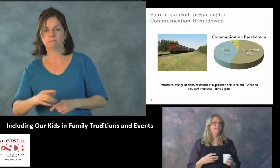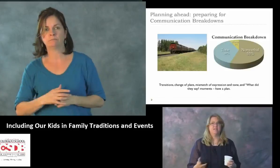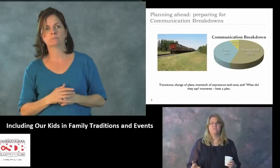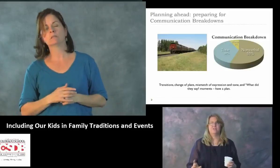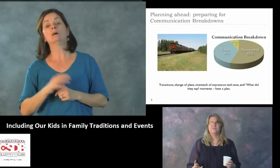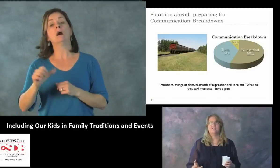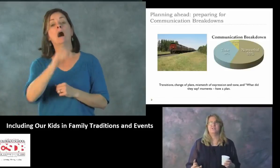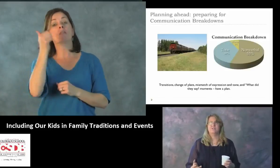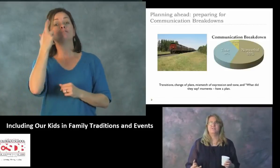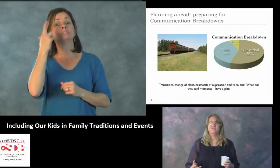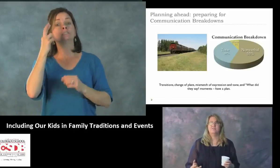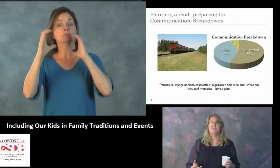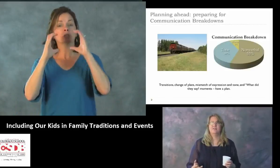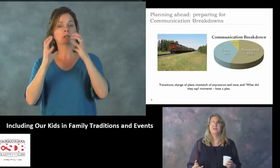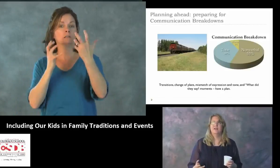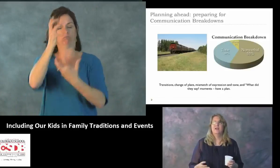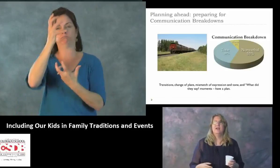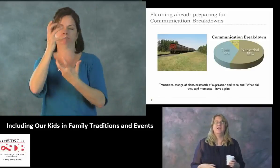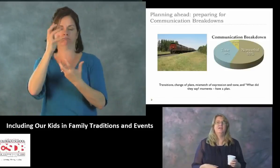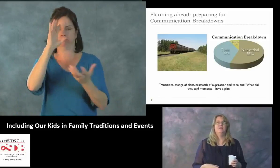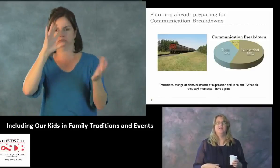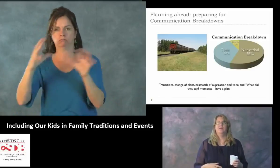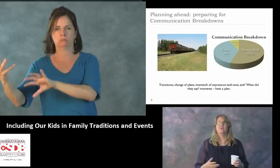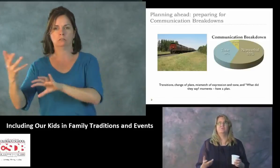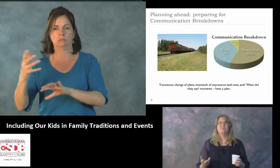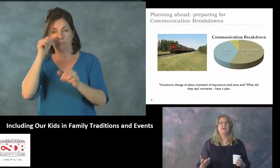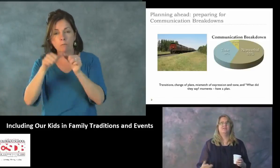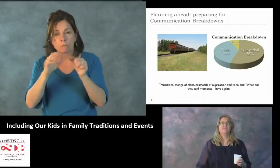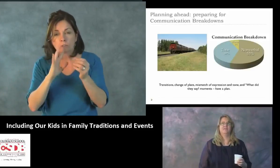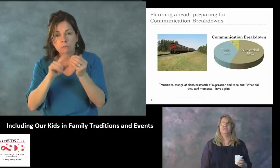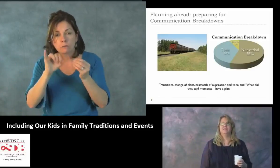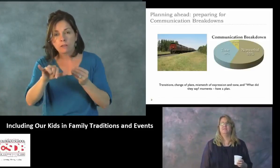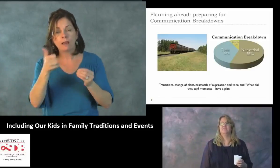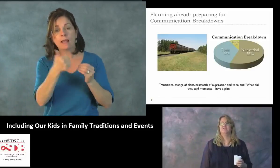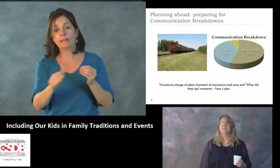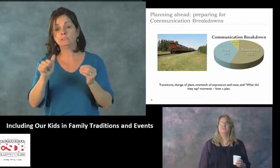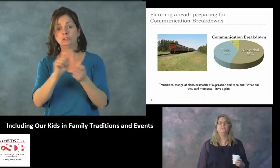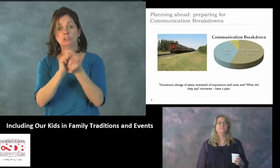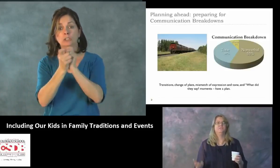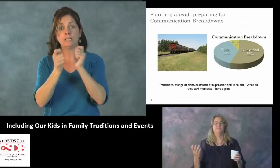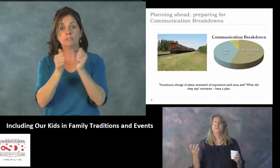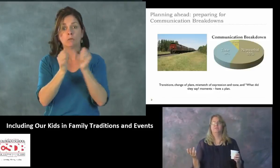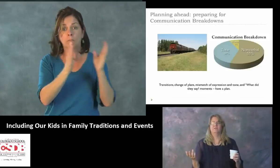any fast transitions, and then of course we've got the